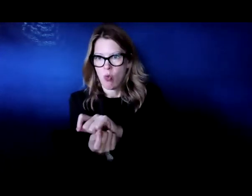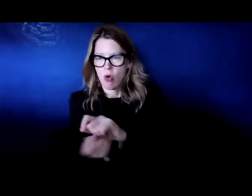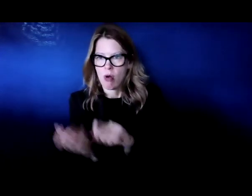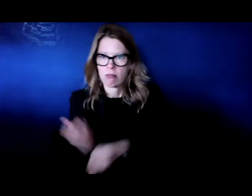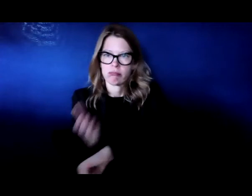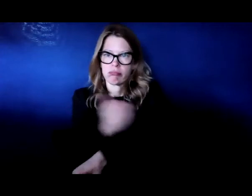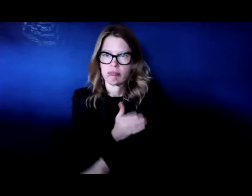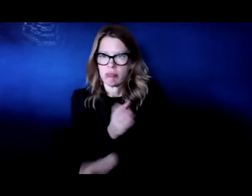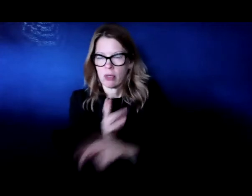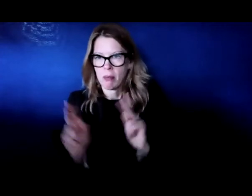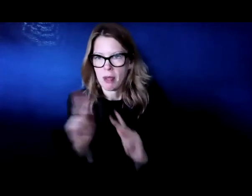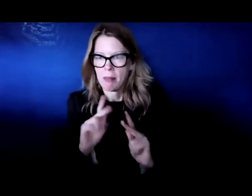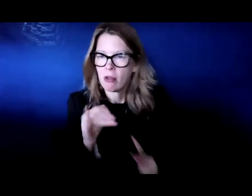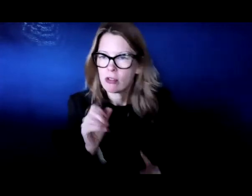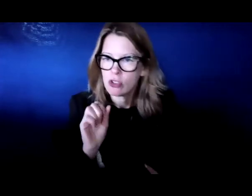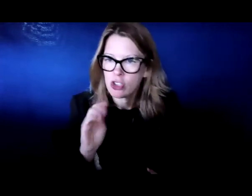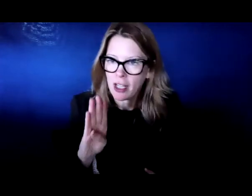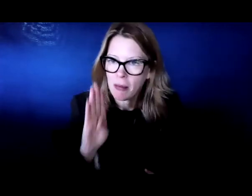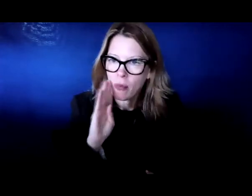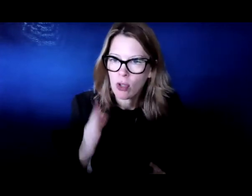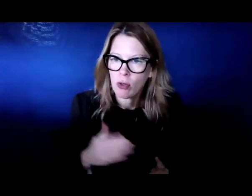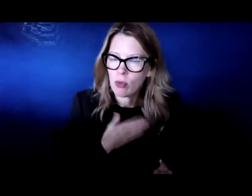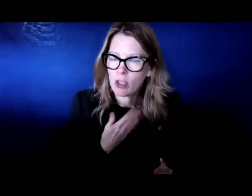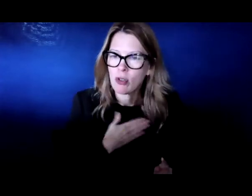rejoice and Israel be glad.